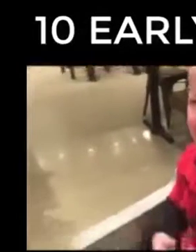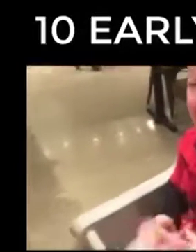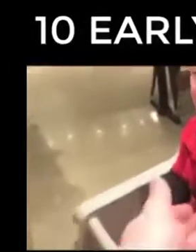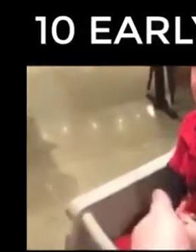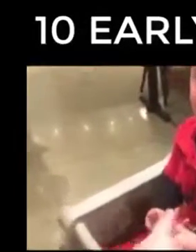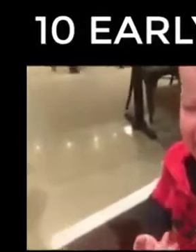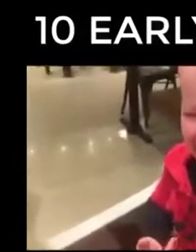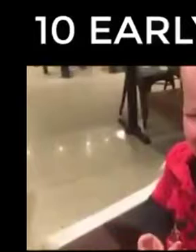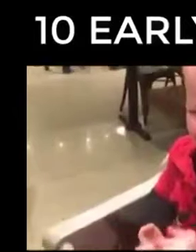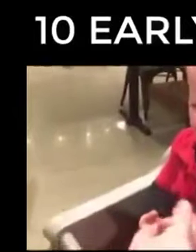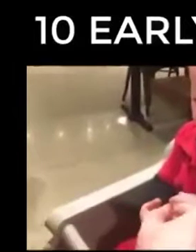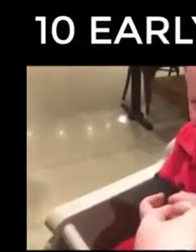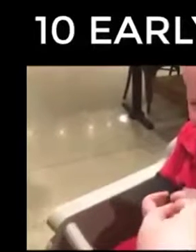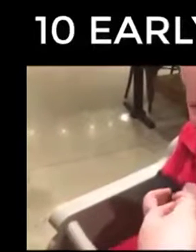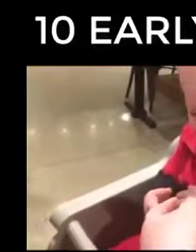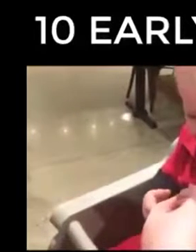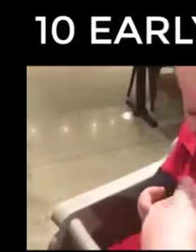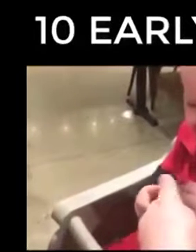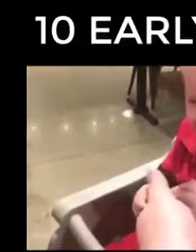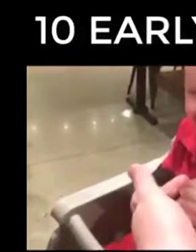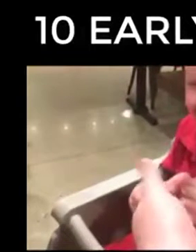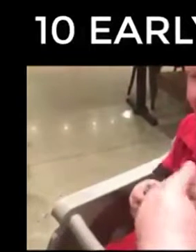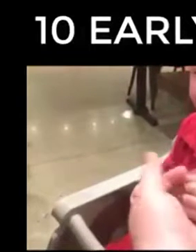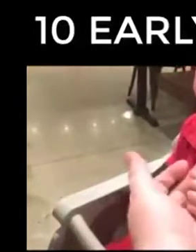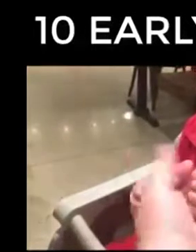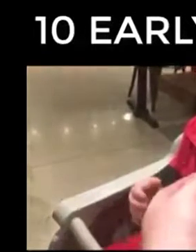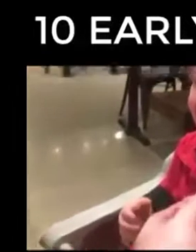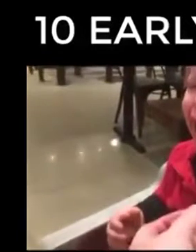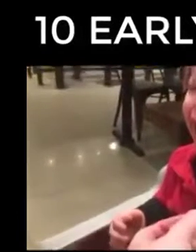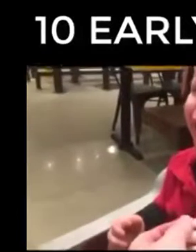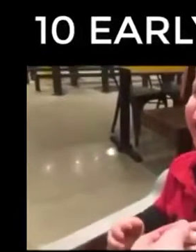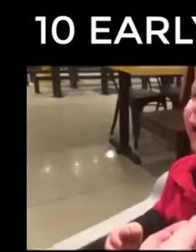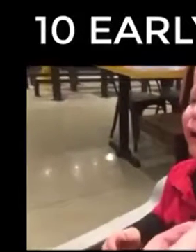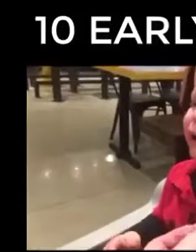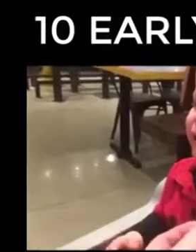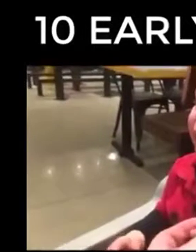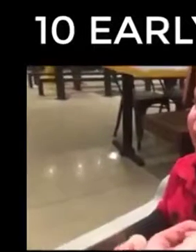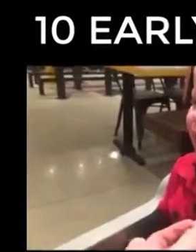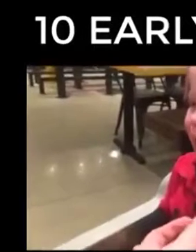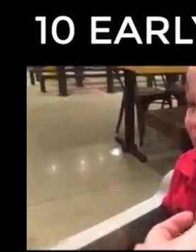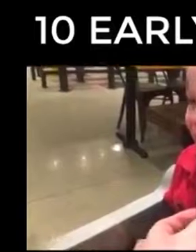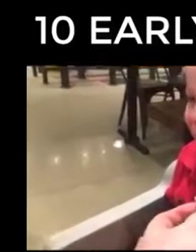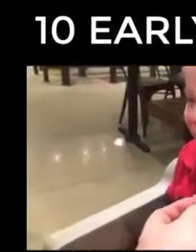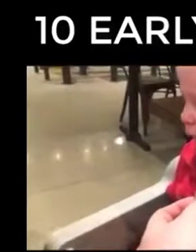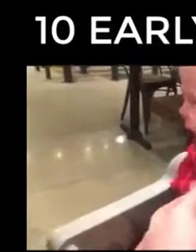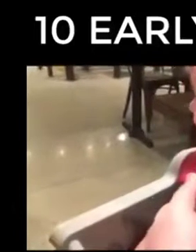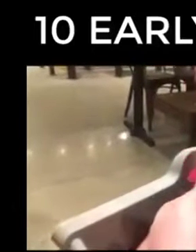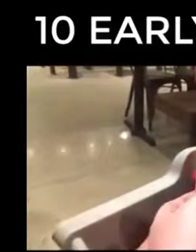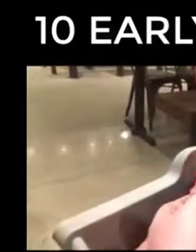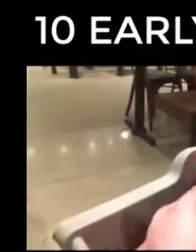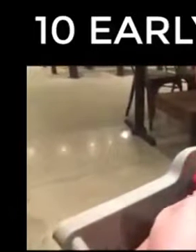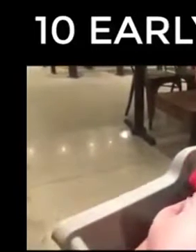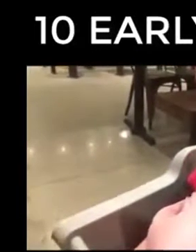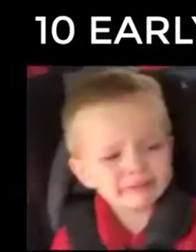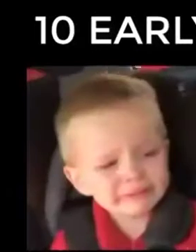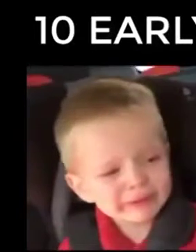in pain, even after they get what they want, then it's probably a sensory-related tantrum or meltdown, as most people call it. Although I don't recommend giving